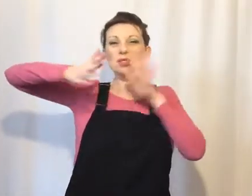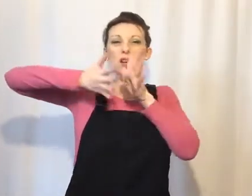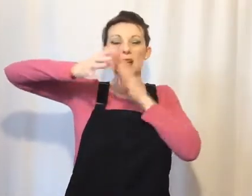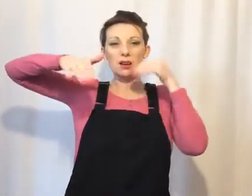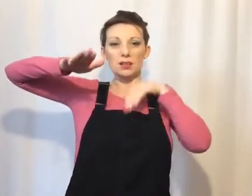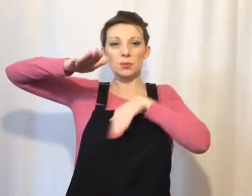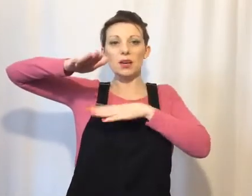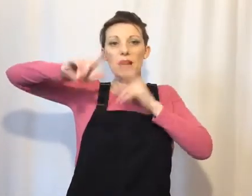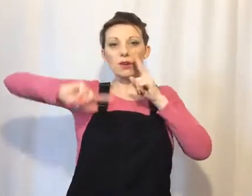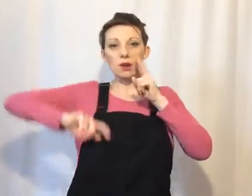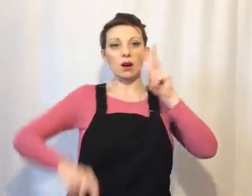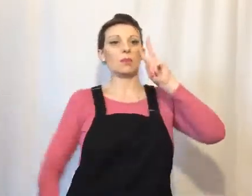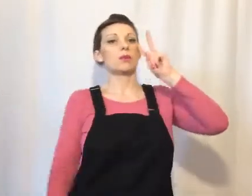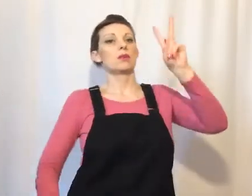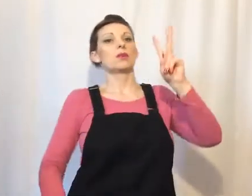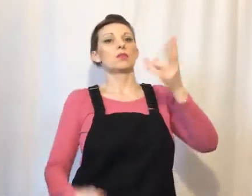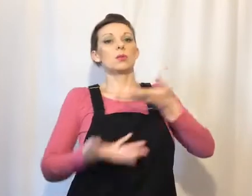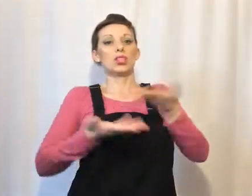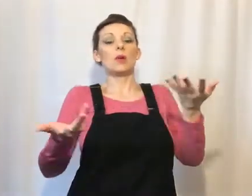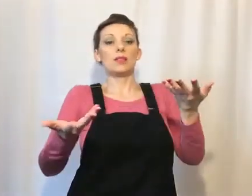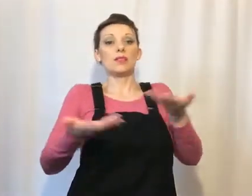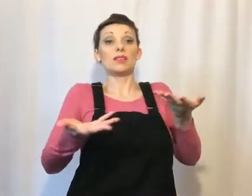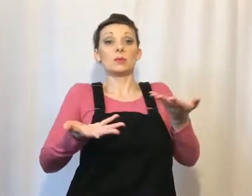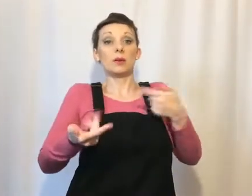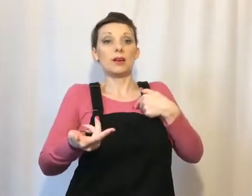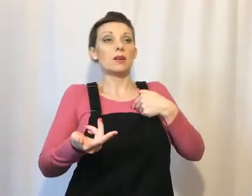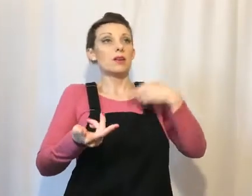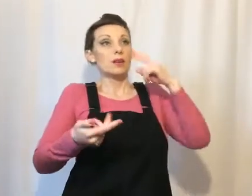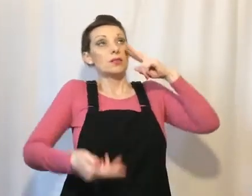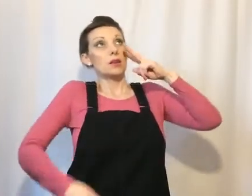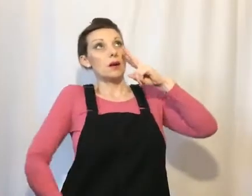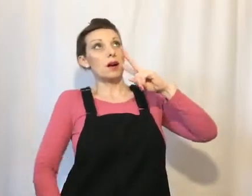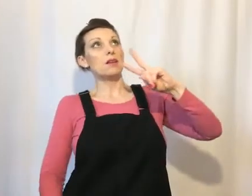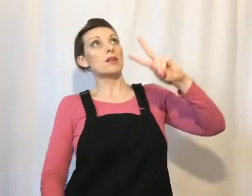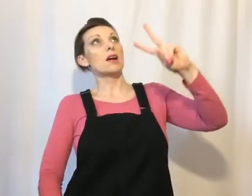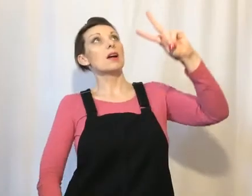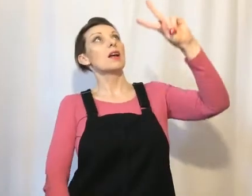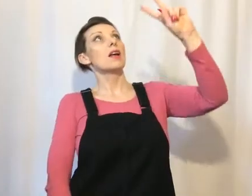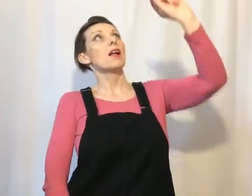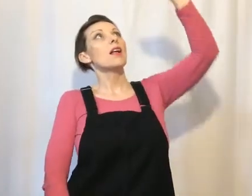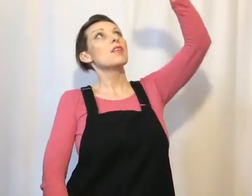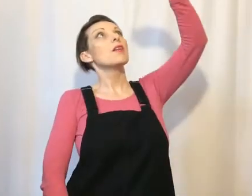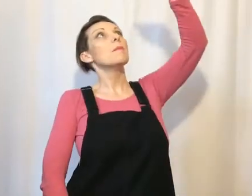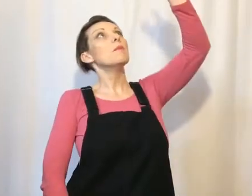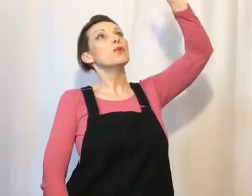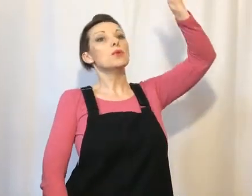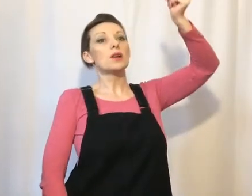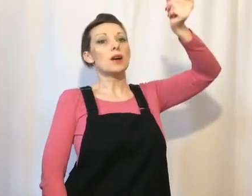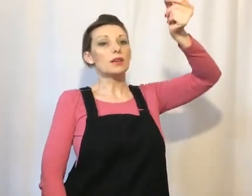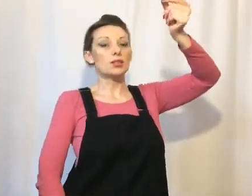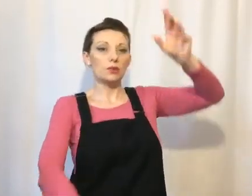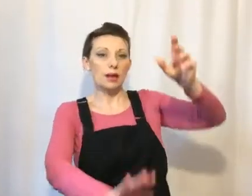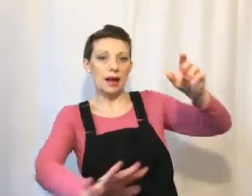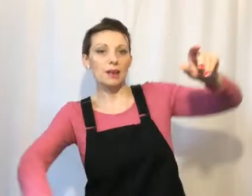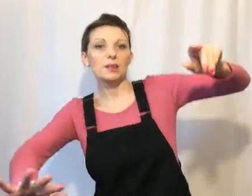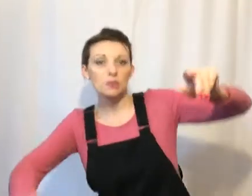sign under, we're going to have a look up because we're showing that this is where we are. So under the moonlight, sorry, hand too